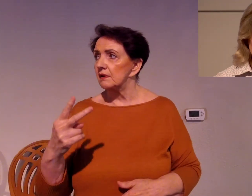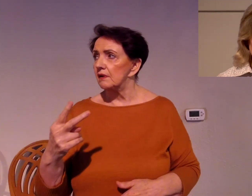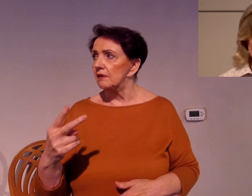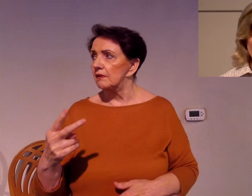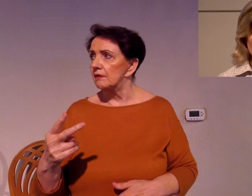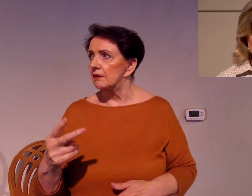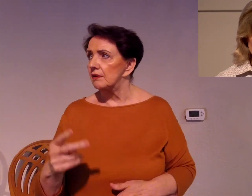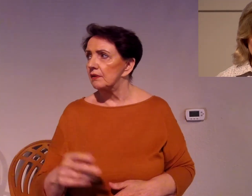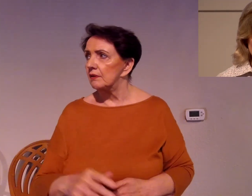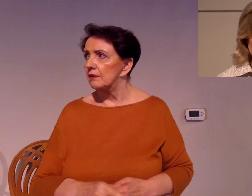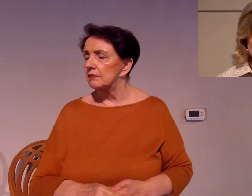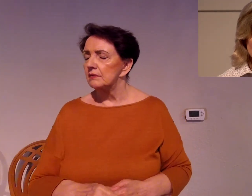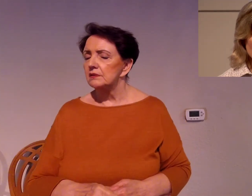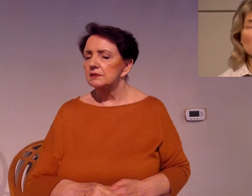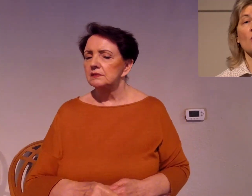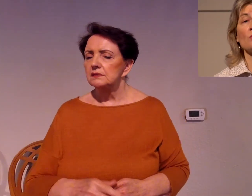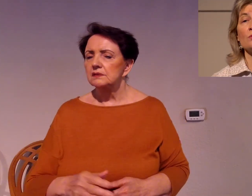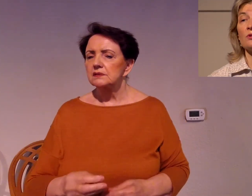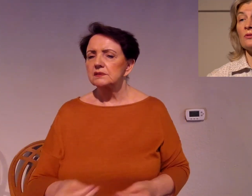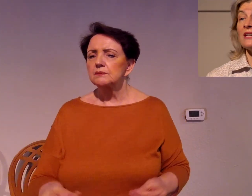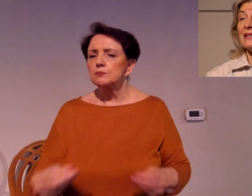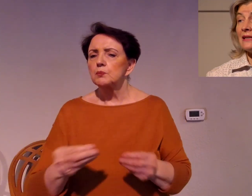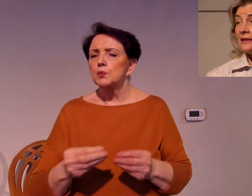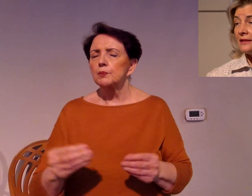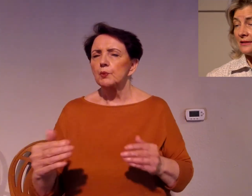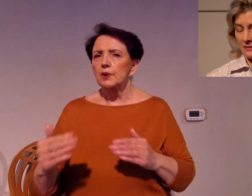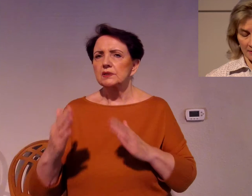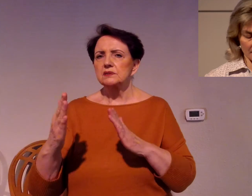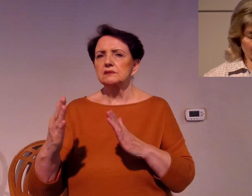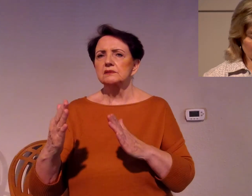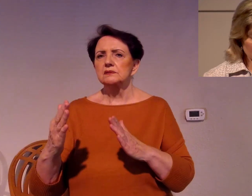some greater presence made it known to thee.